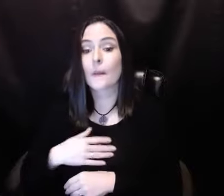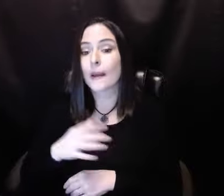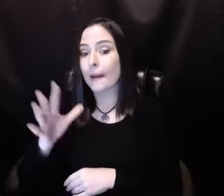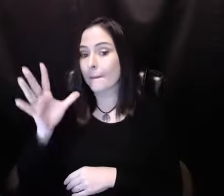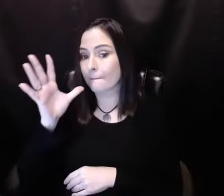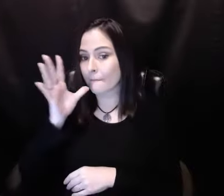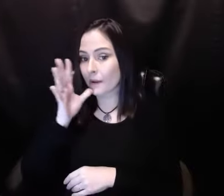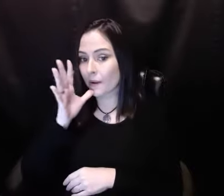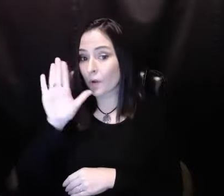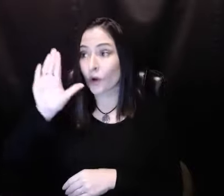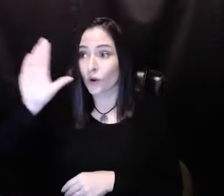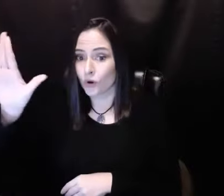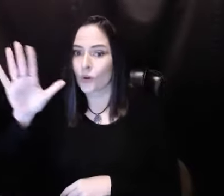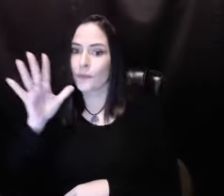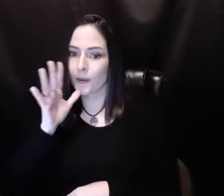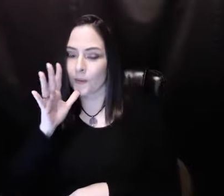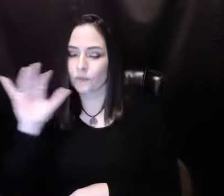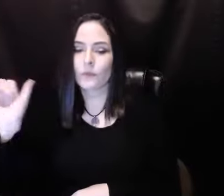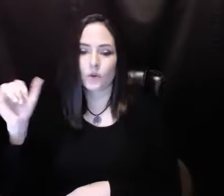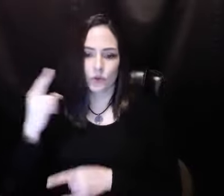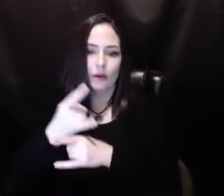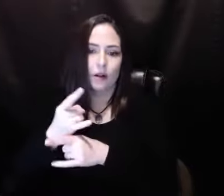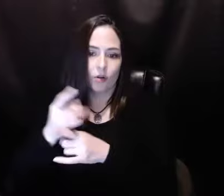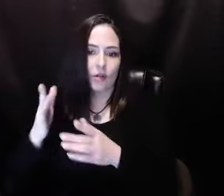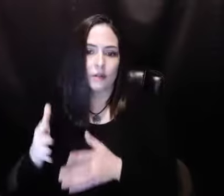My mother's mother was an alcoholic.